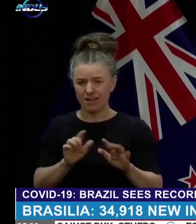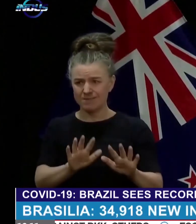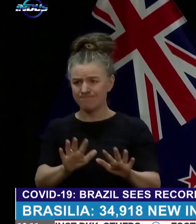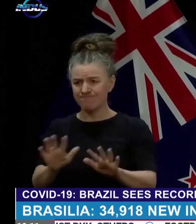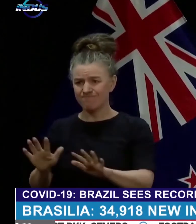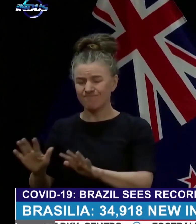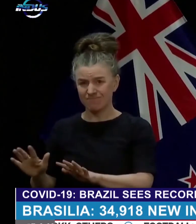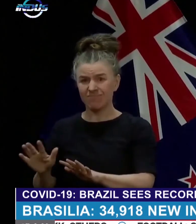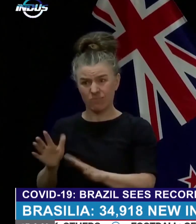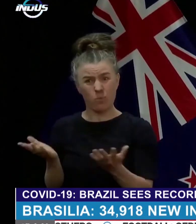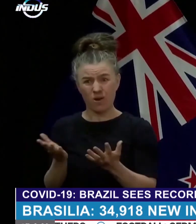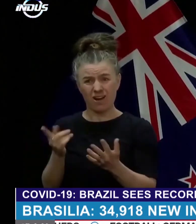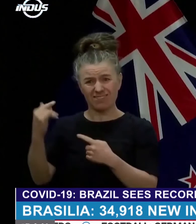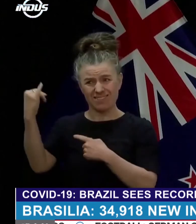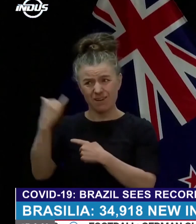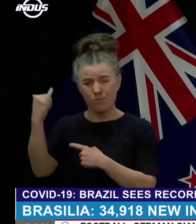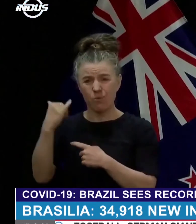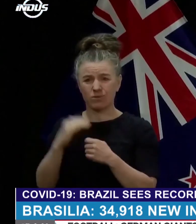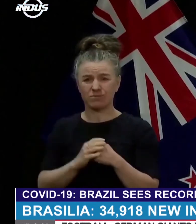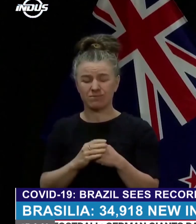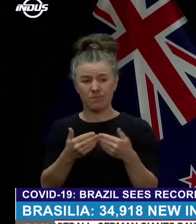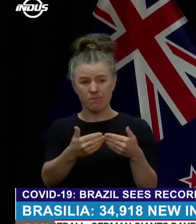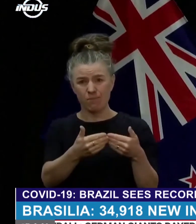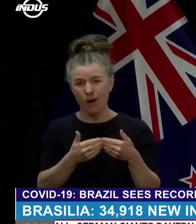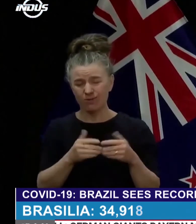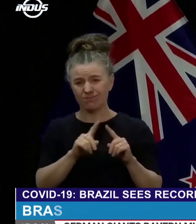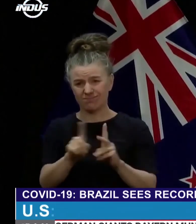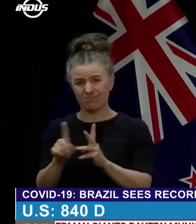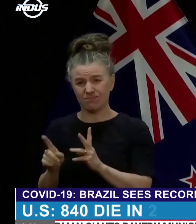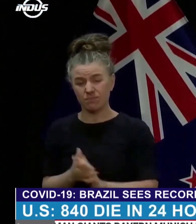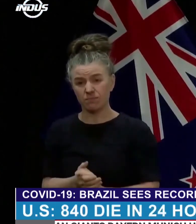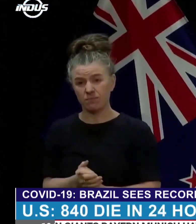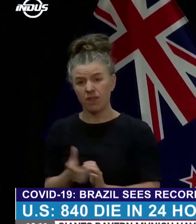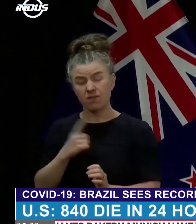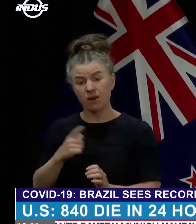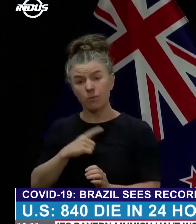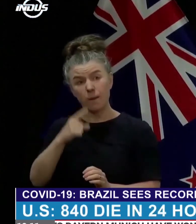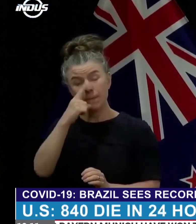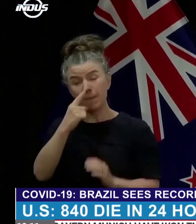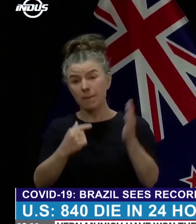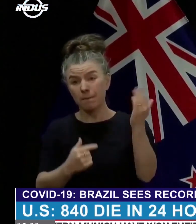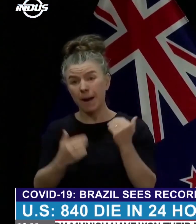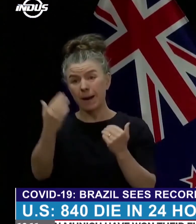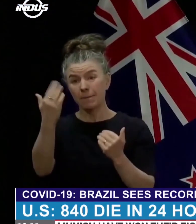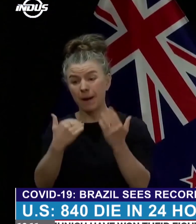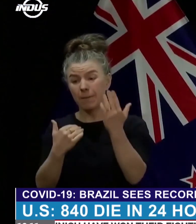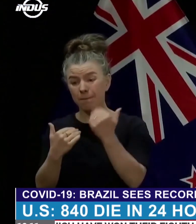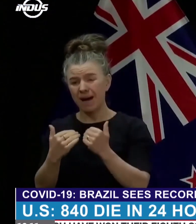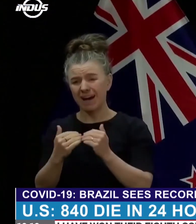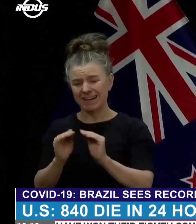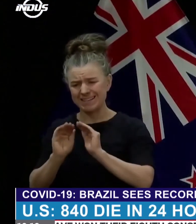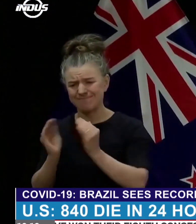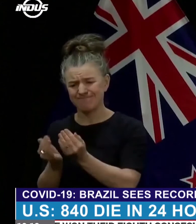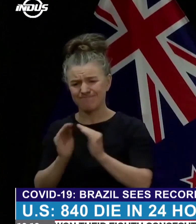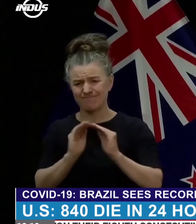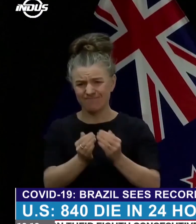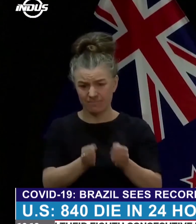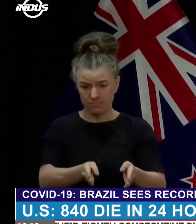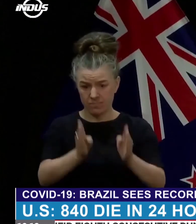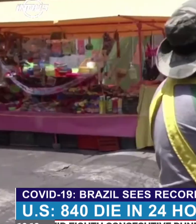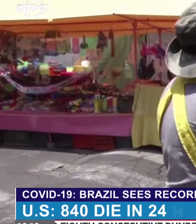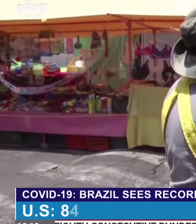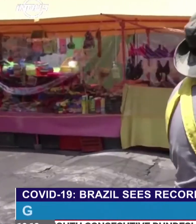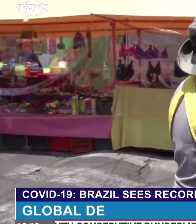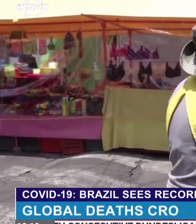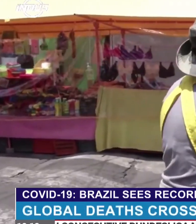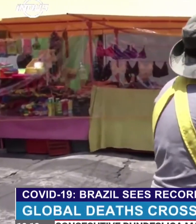at the border. That is why we have required every returning New Zealander to go into a facility that we